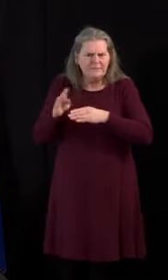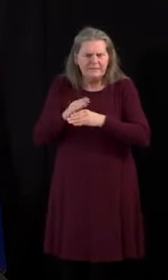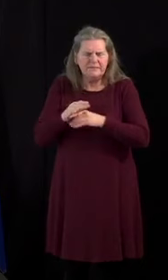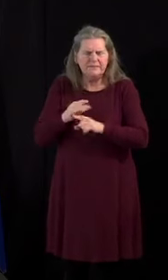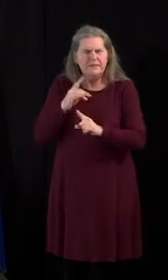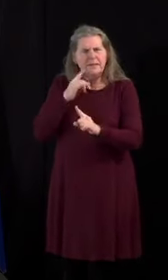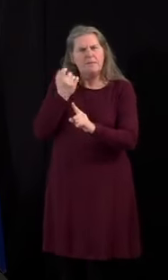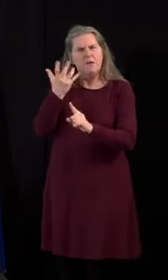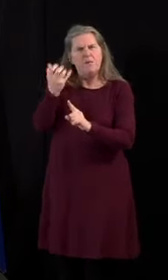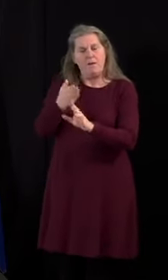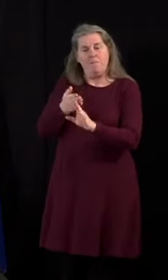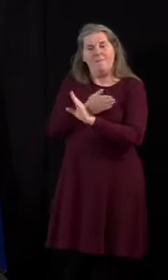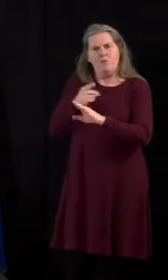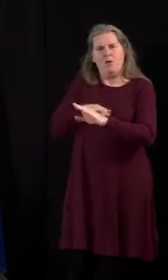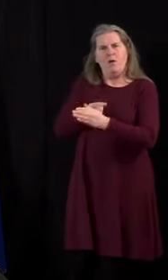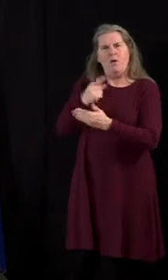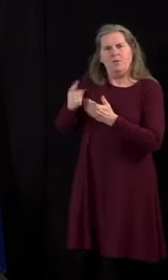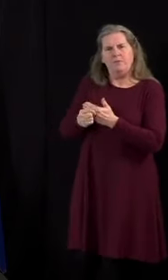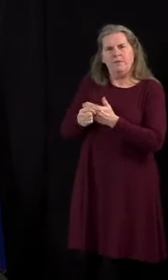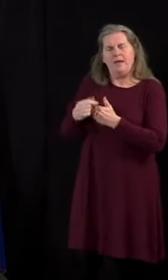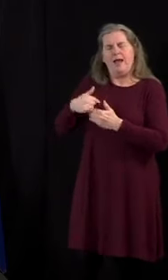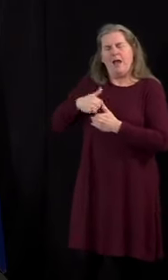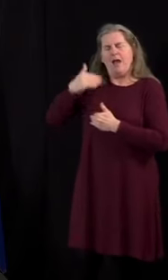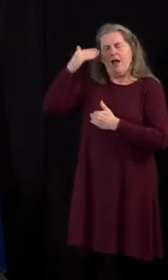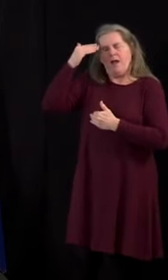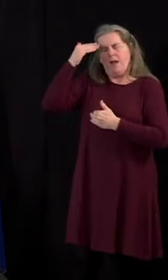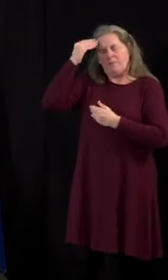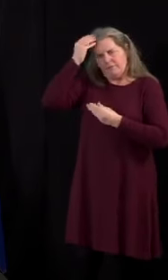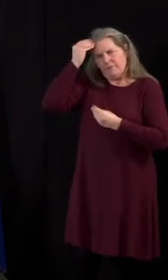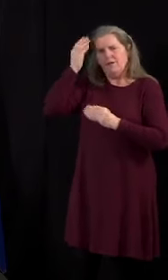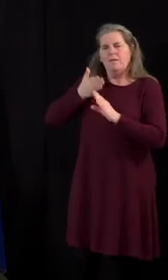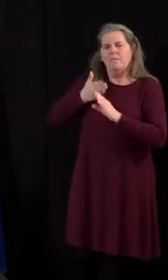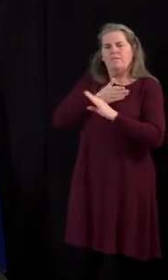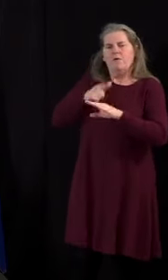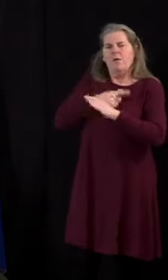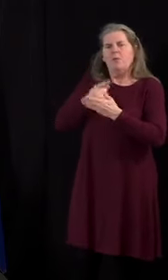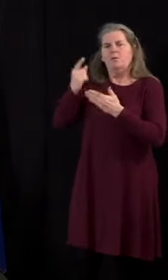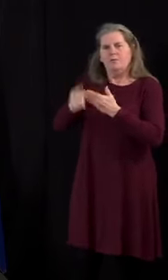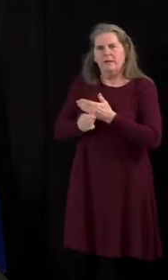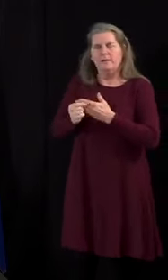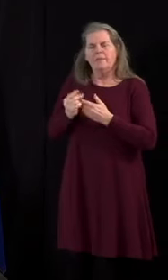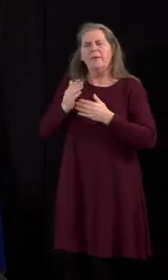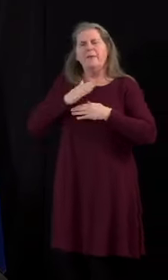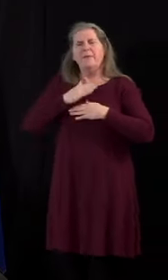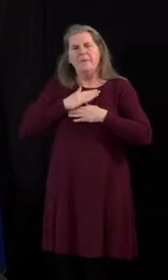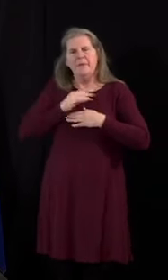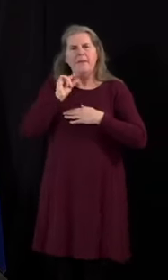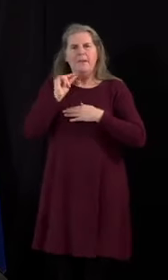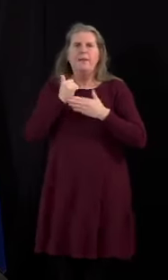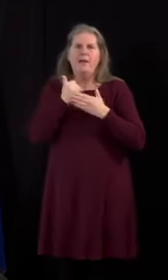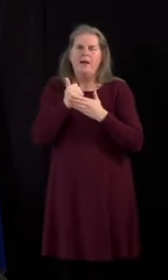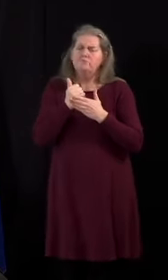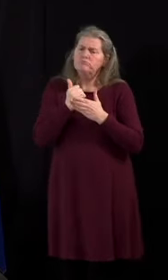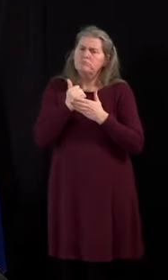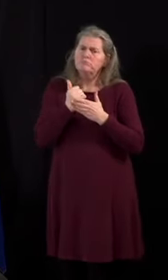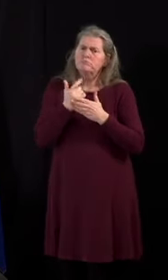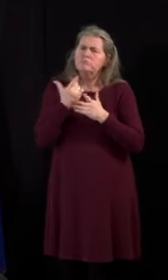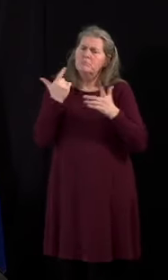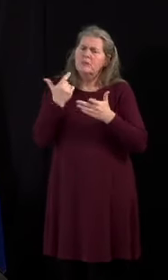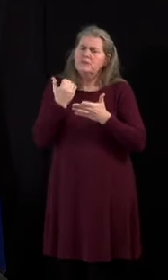we wanted people to have that information, to know that there is something that's very substantial that's